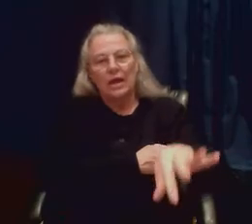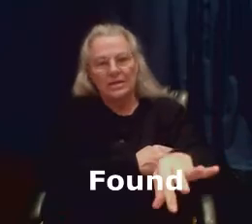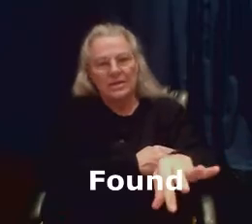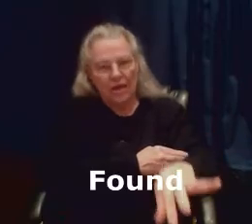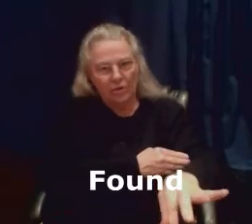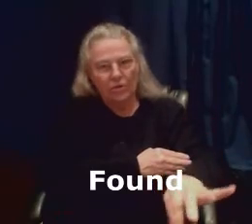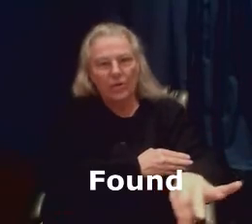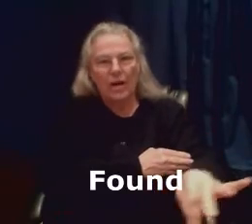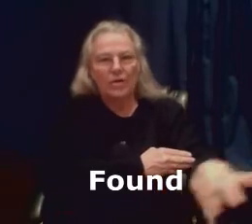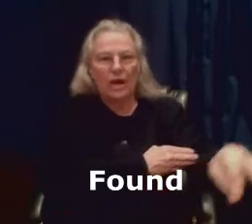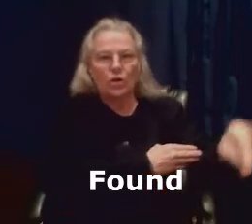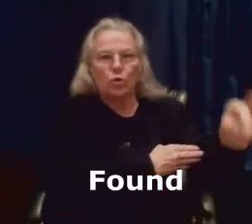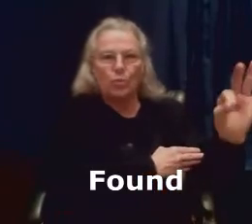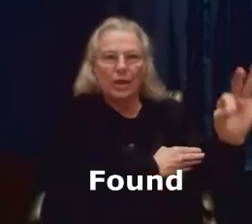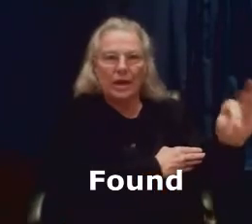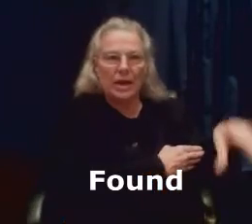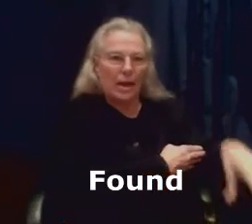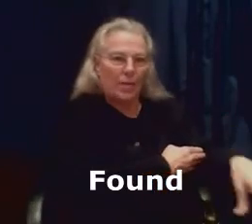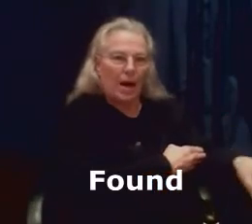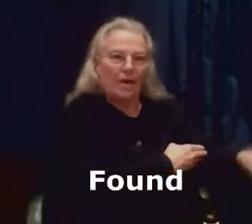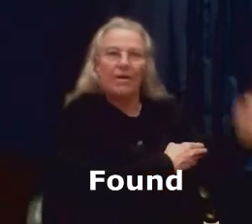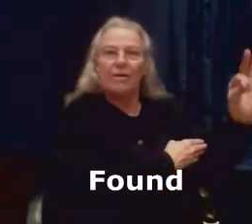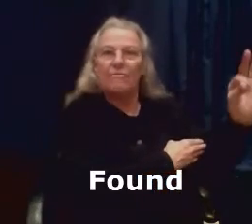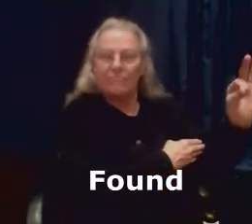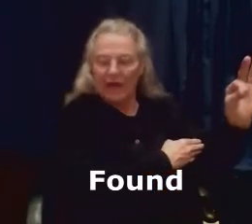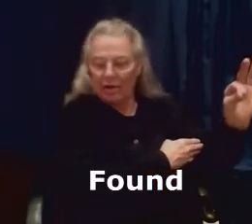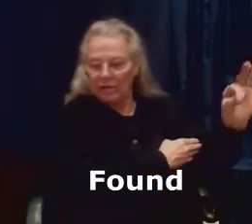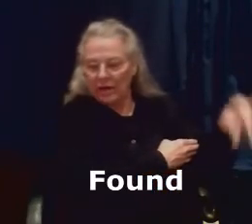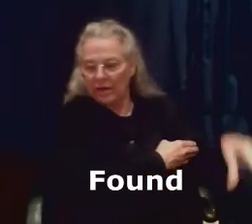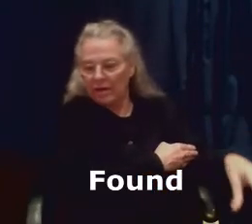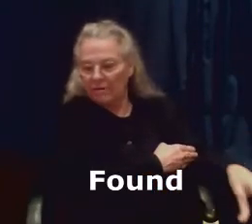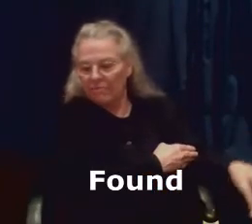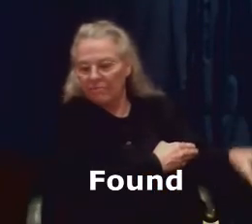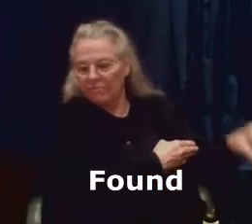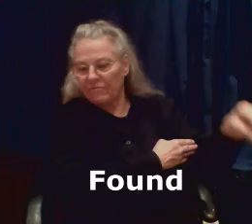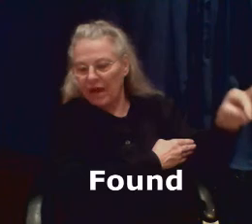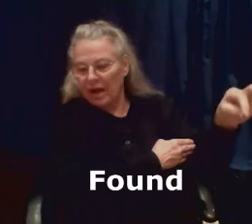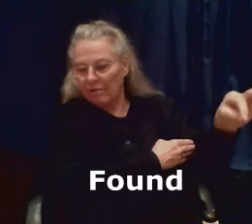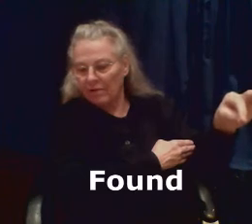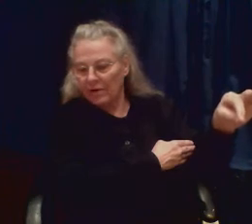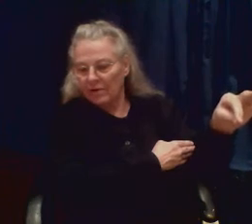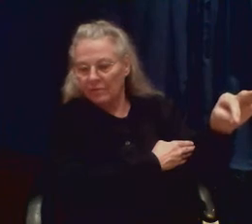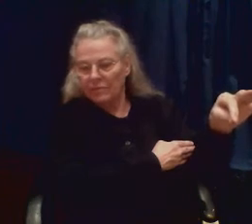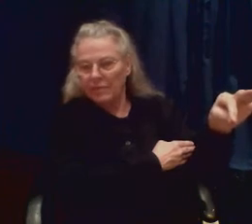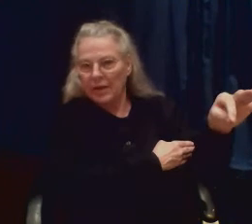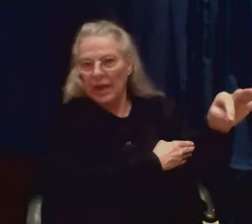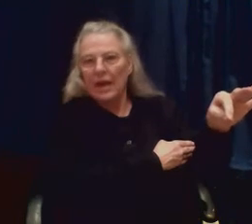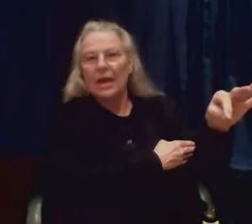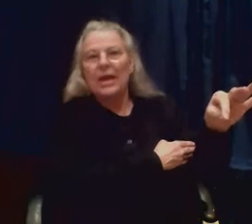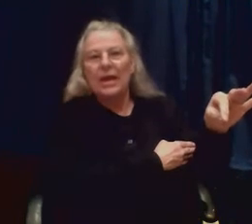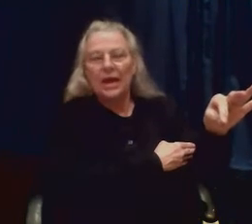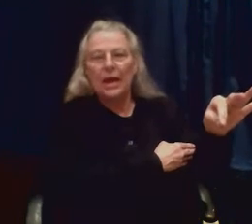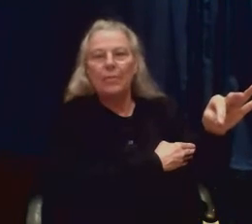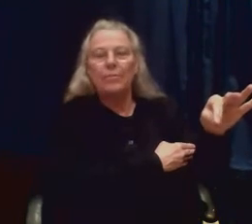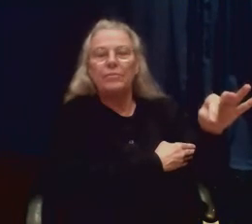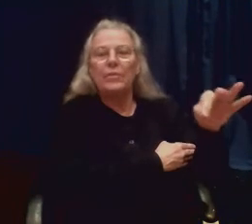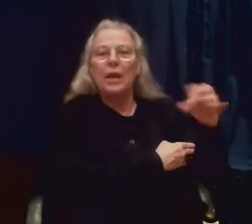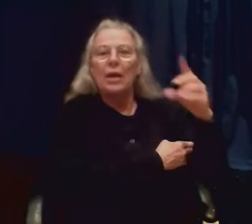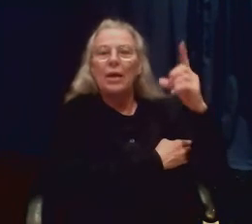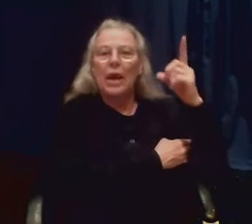It's down on the ground and you pick it up. I found it. Found. Him,